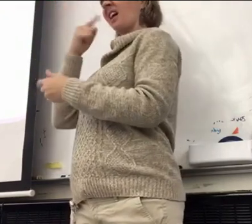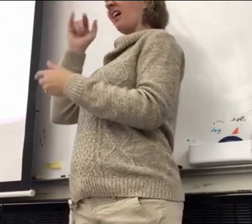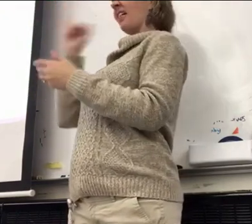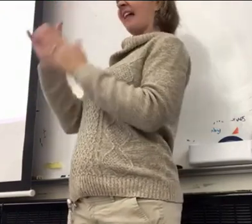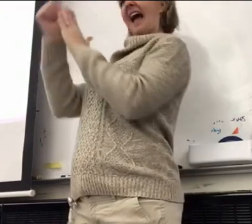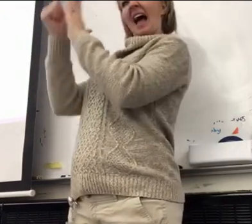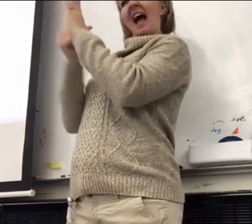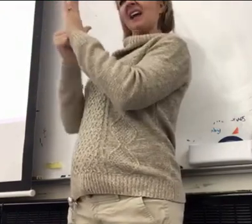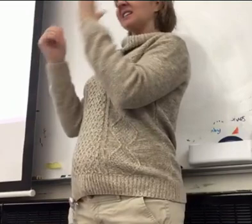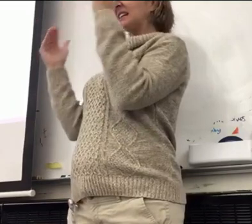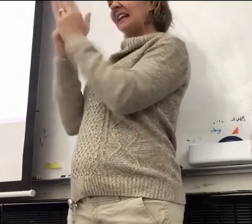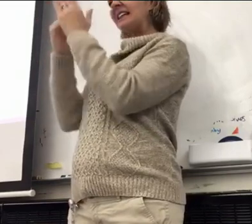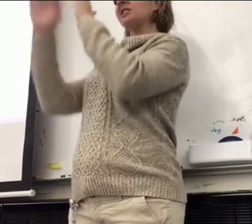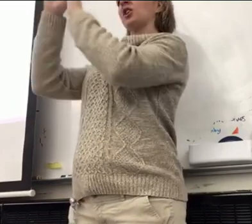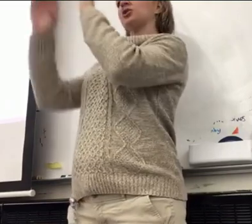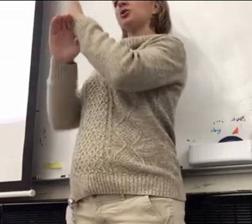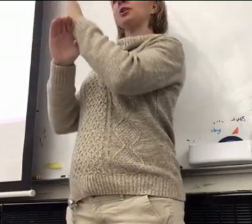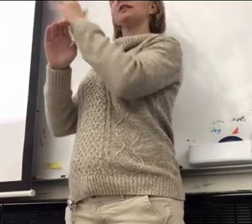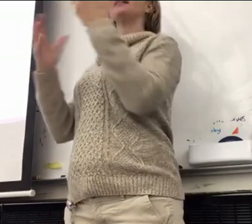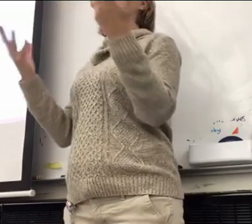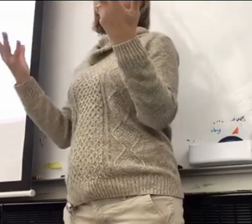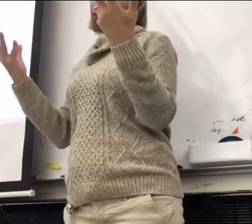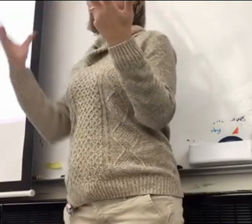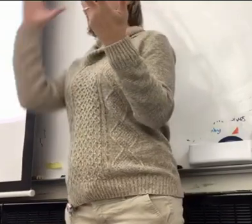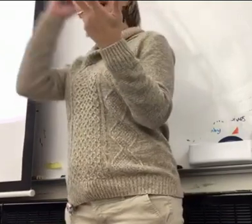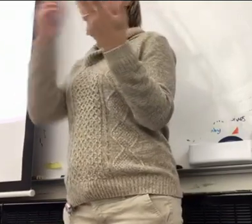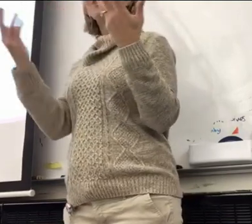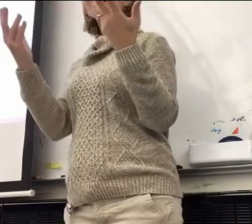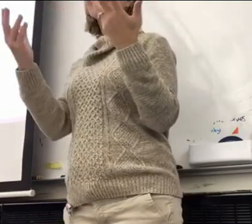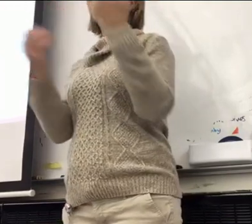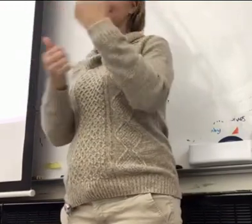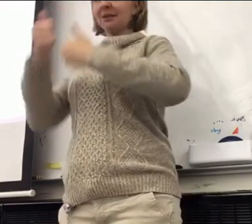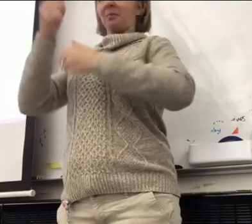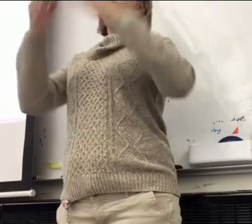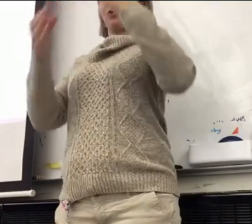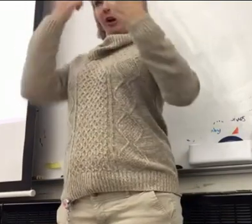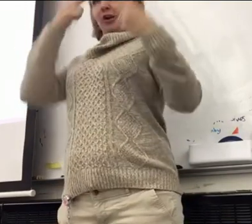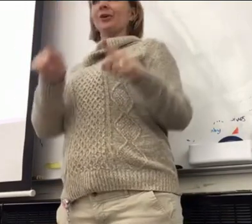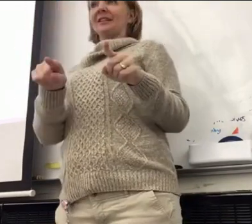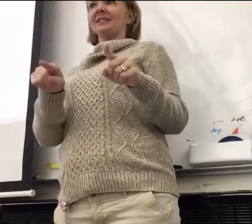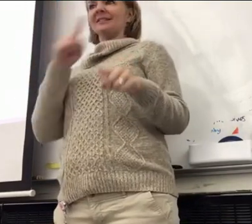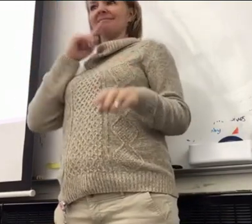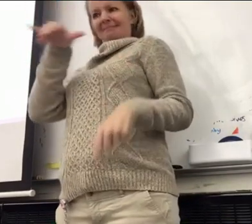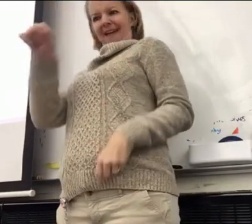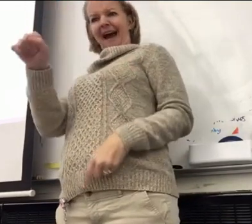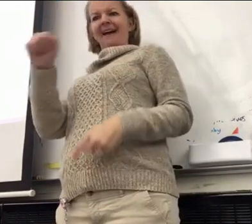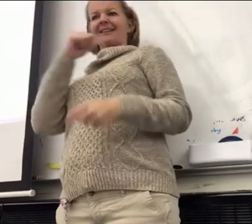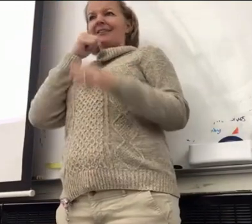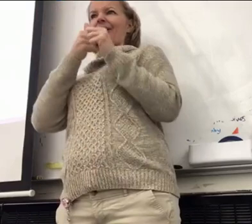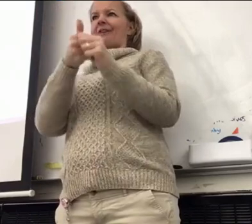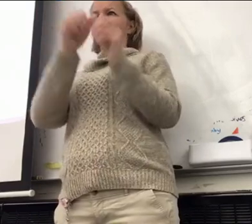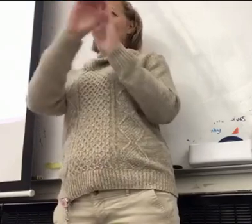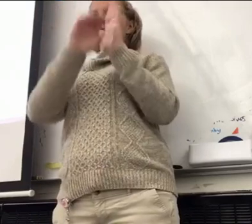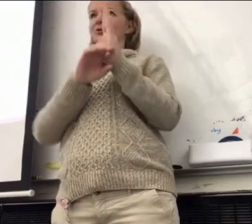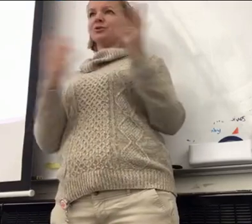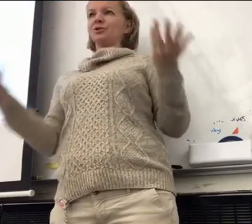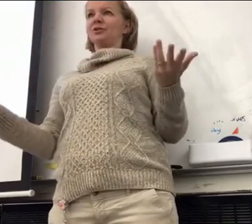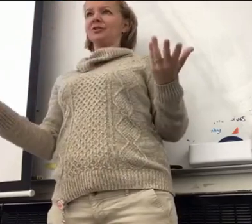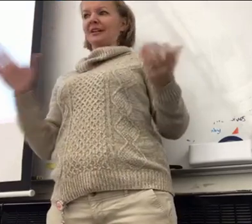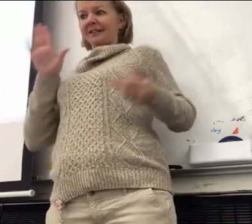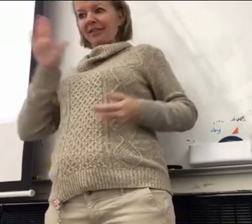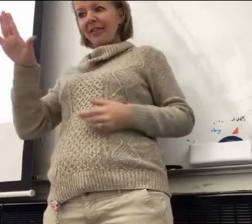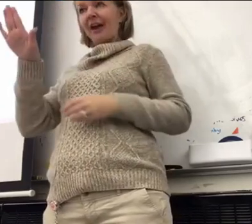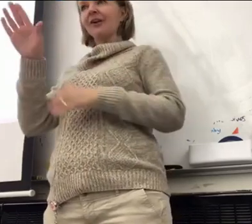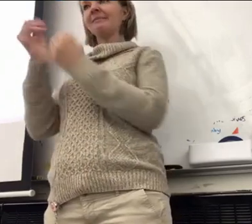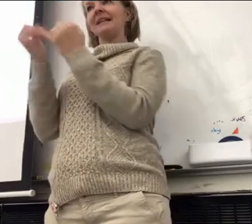Act is against the U.S. Constitution. And guess what? Supreme Court agrees. Supreme Court says, yes, this was unconstitutional. They are their own